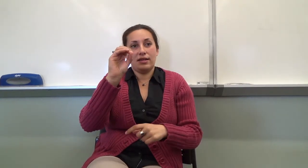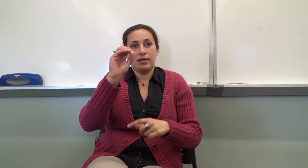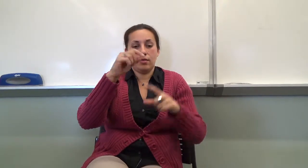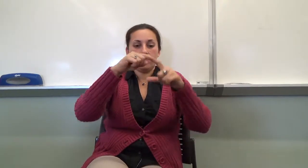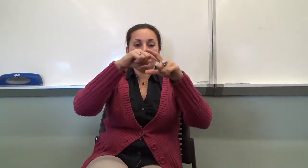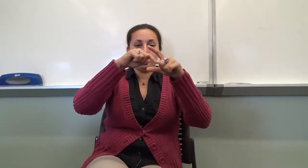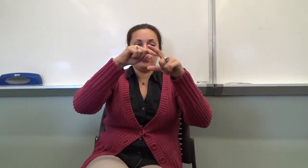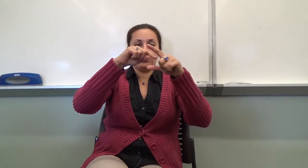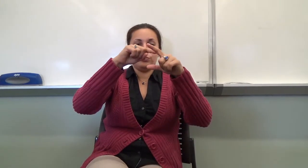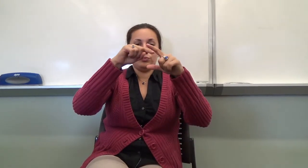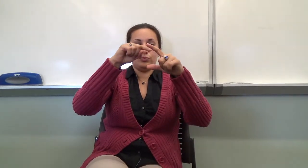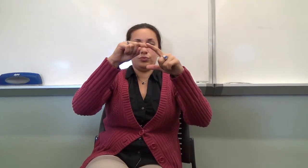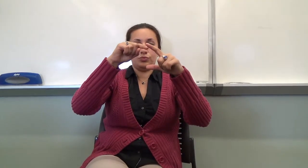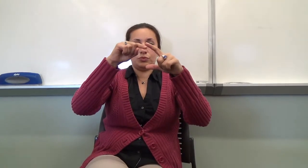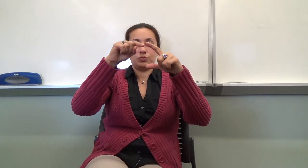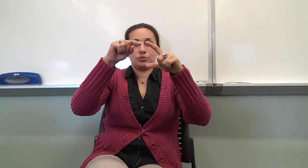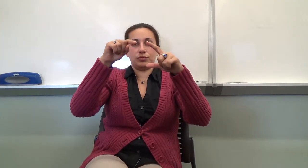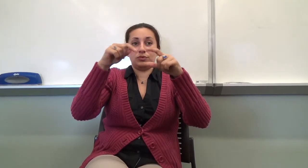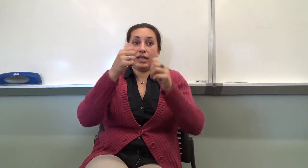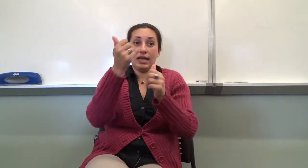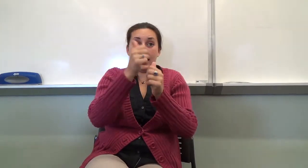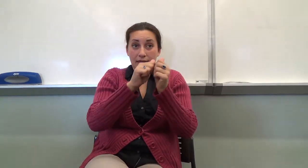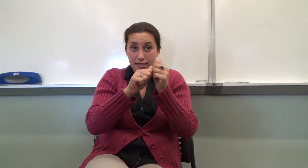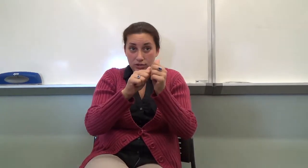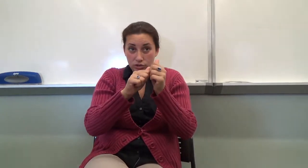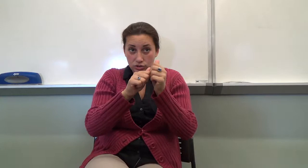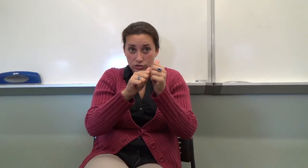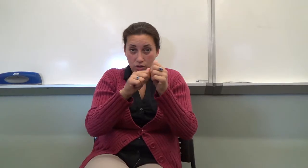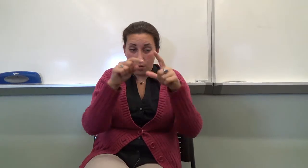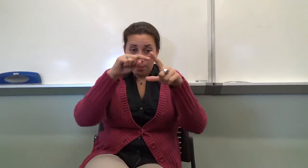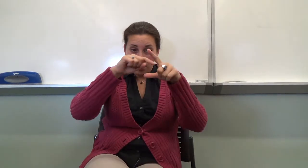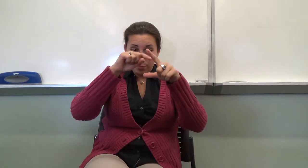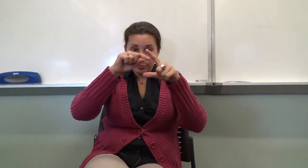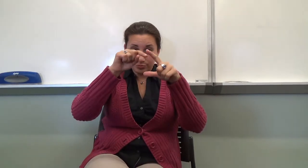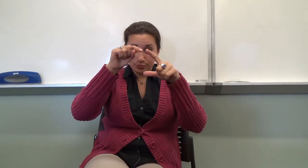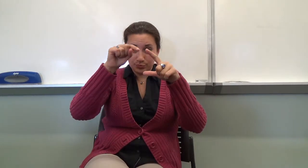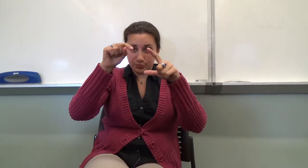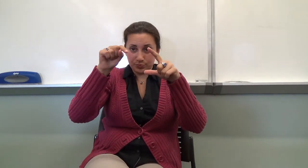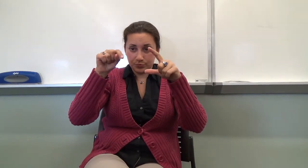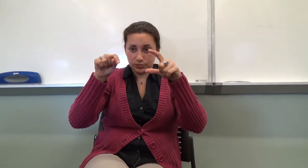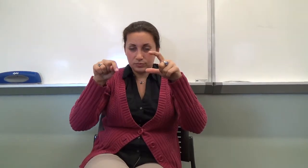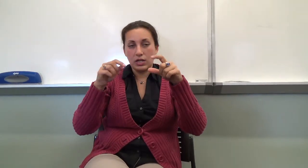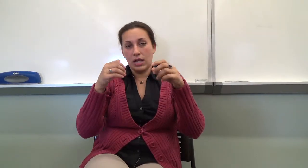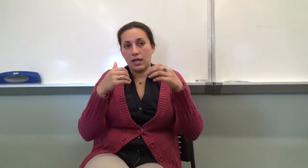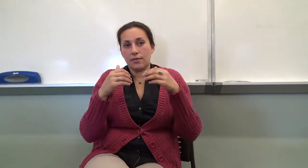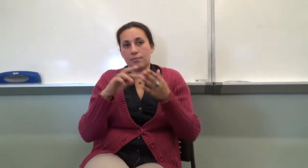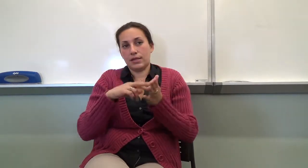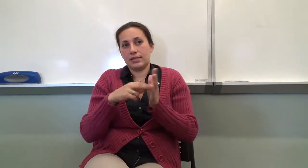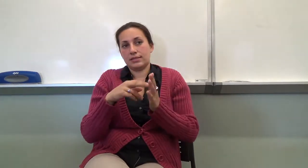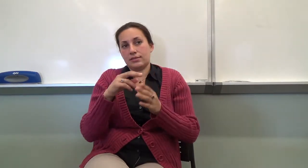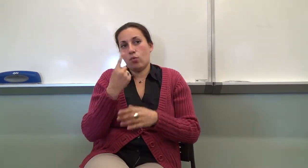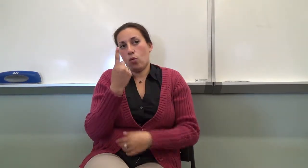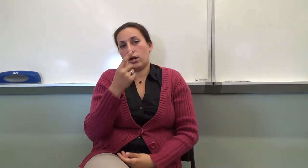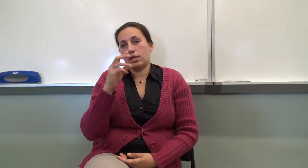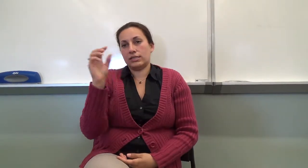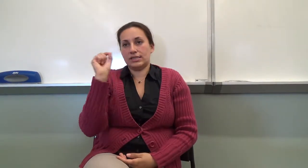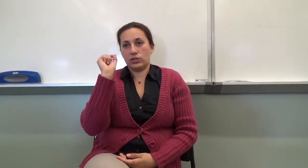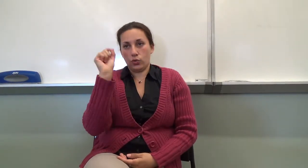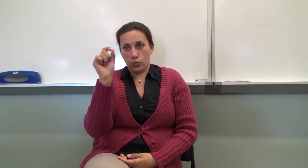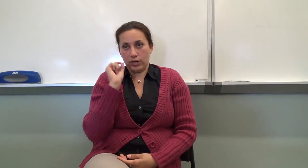there, which means each mark represents a degree. Up to here you get 90 and so forth. There's a center down here, so you can put that in the center